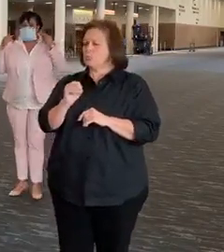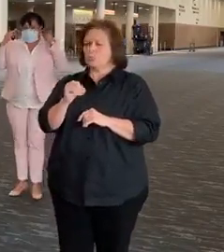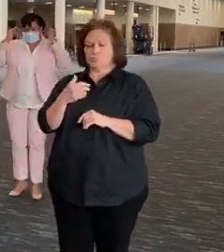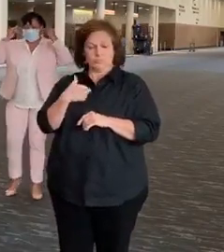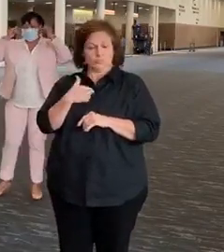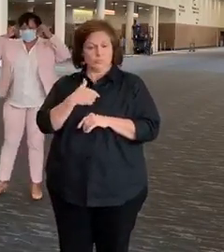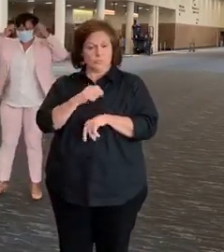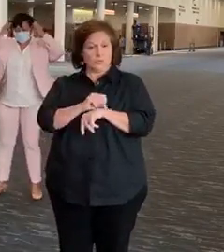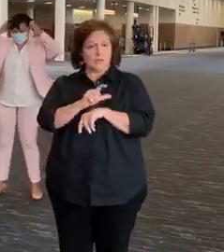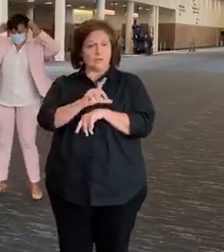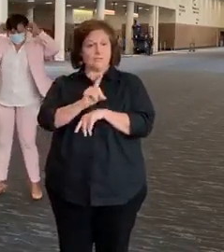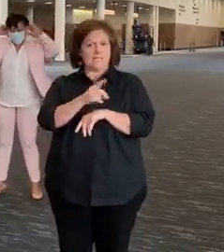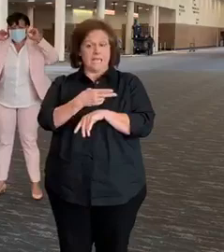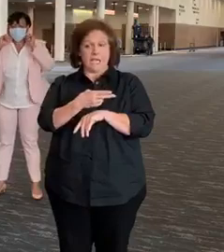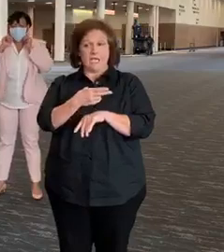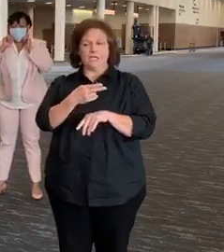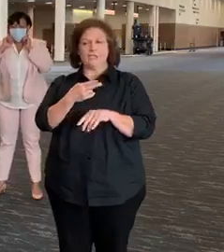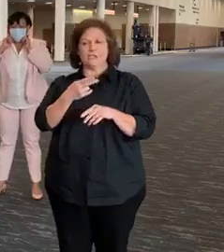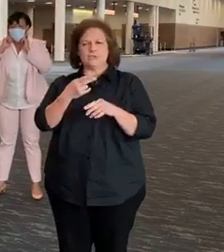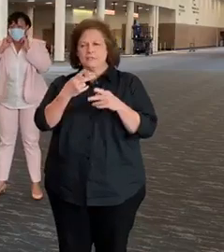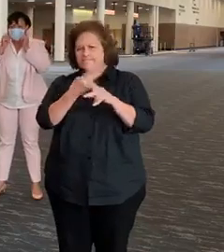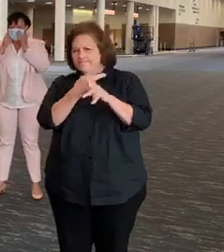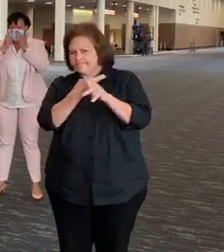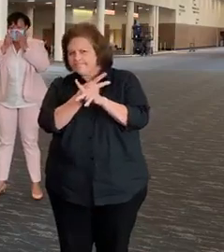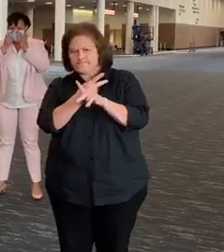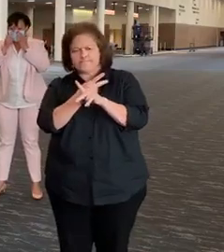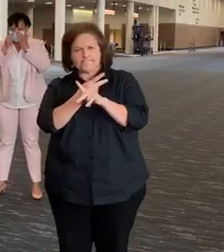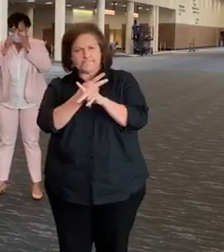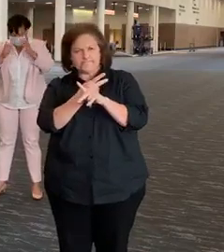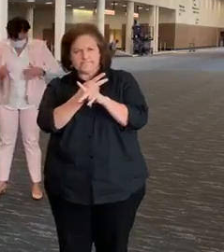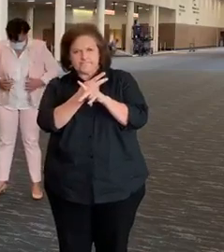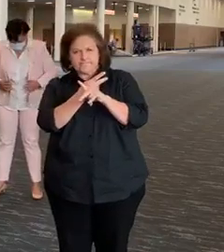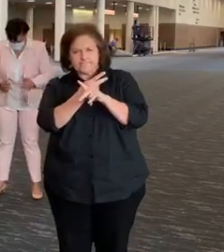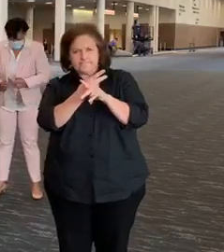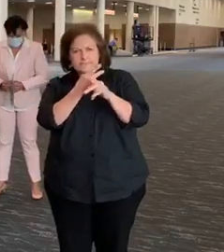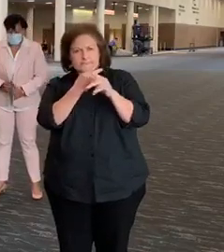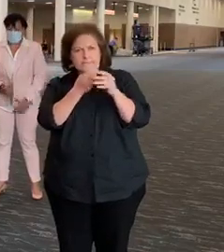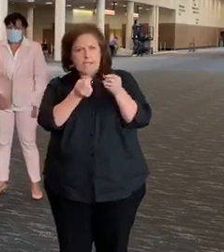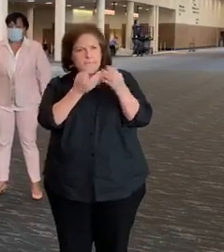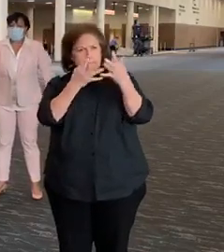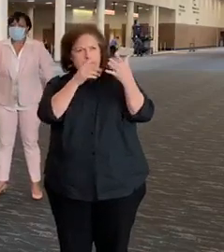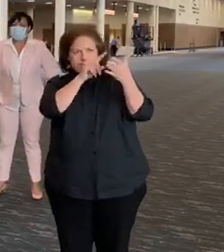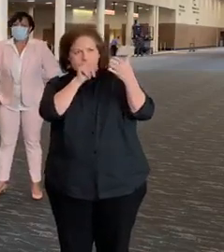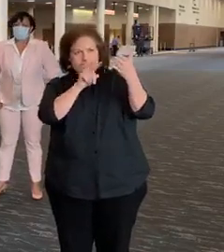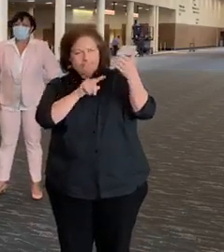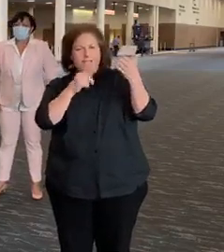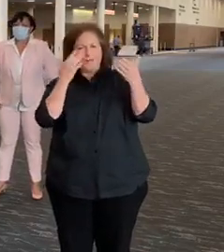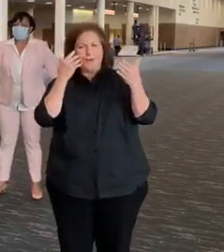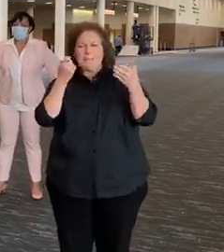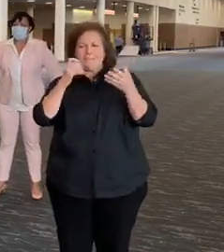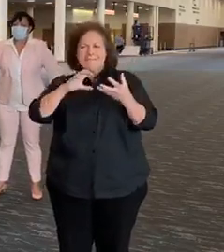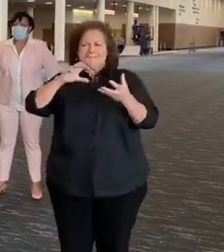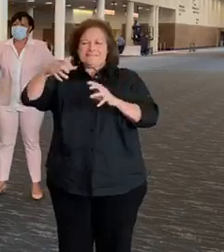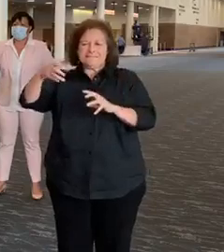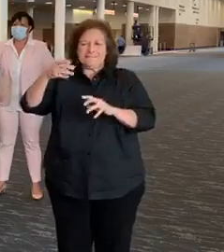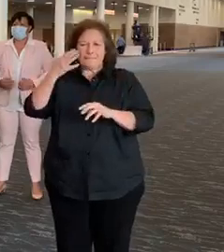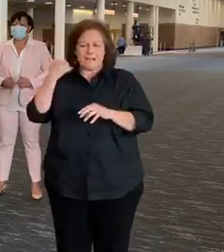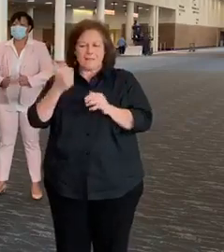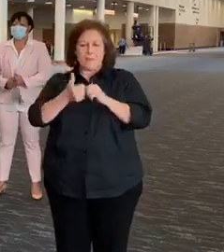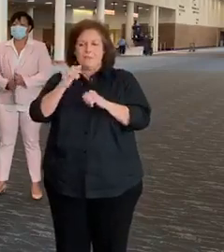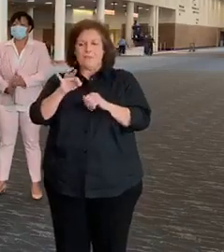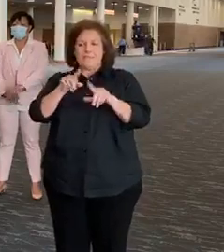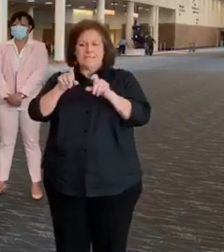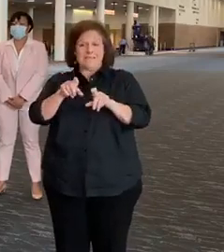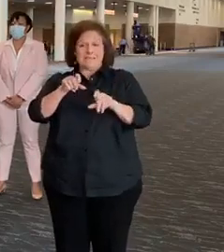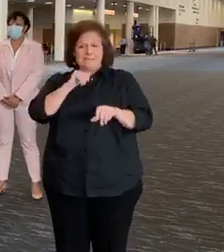We're working with LDH to sort of interpret the numbers that we're getting this week, because we do expect them to be a little bit disrupted, since most of the